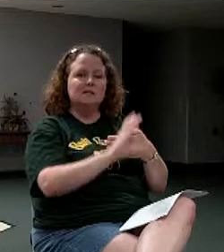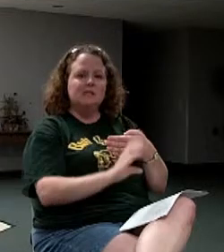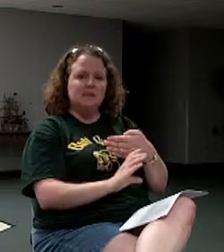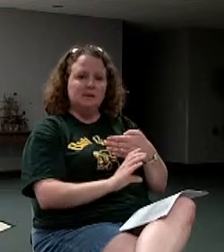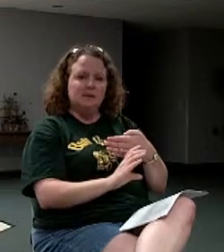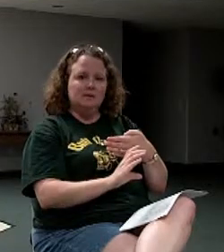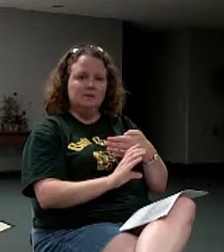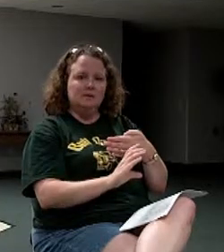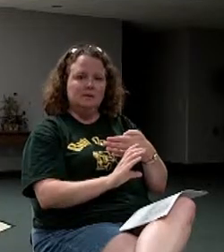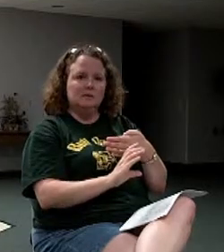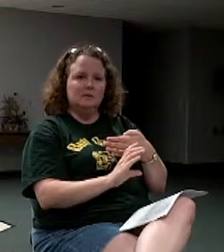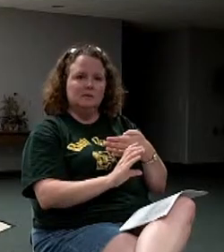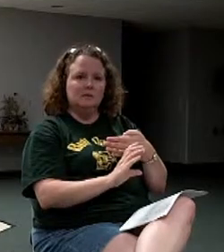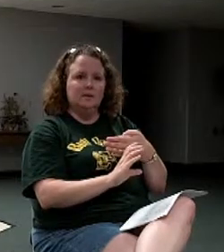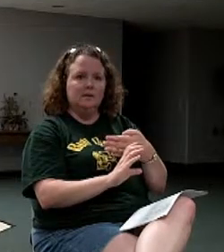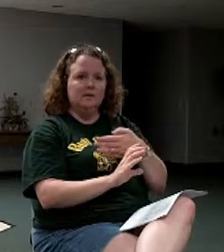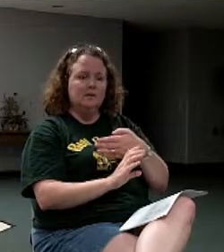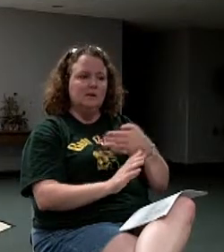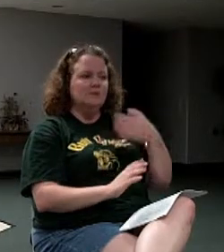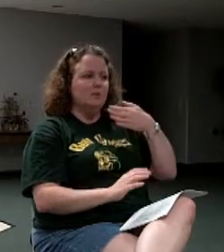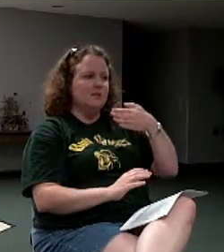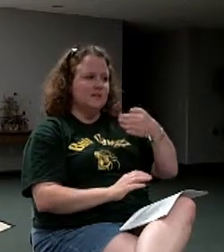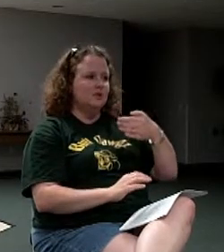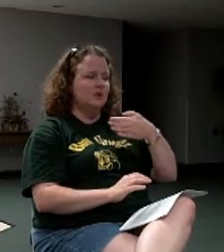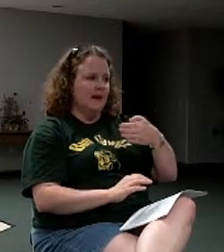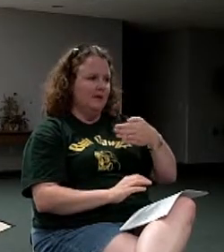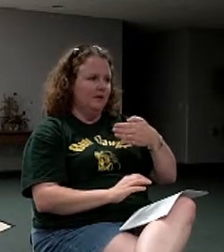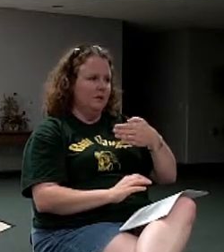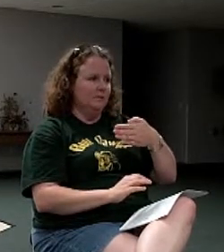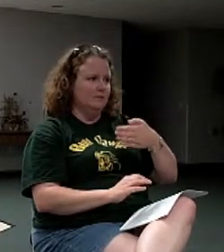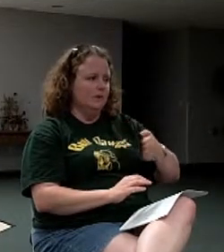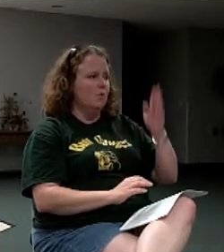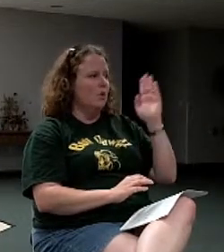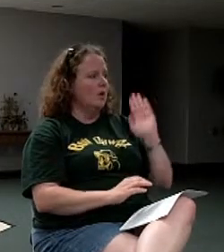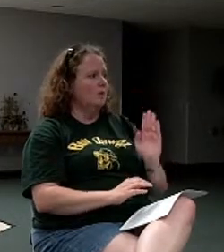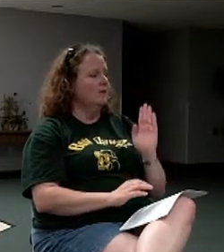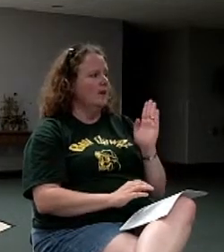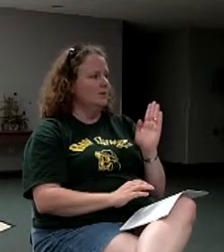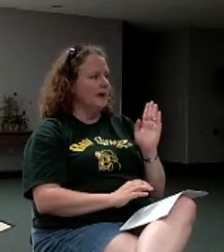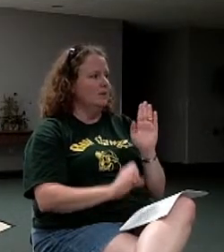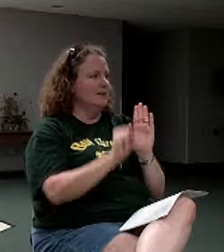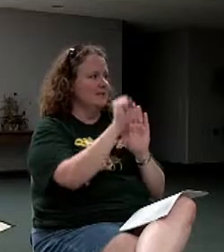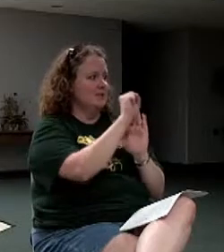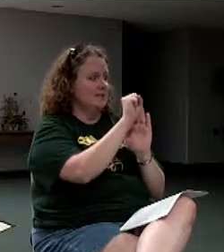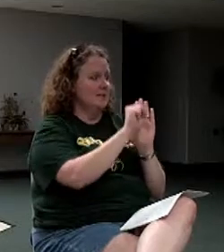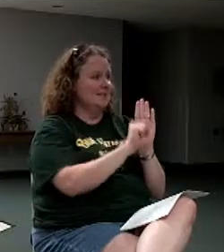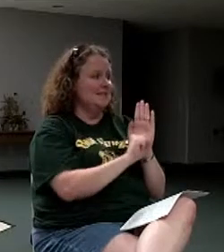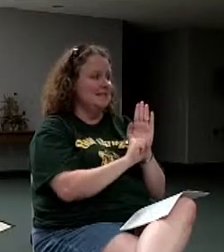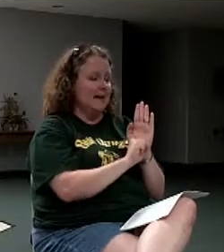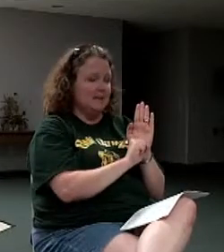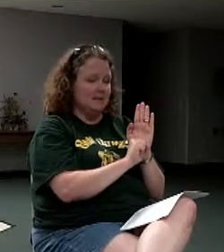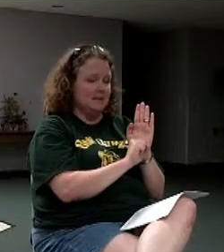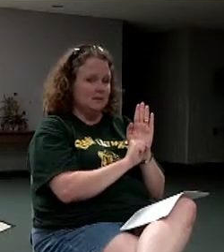D-C. Okay? So this is your calendar, or the legal tablet, such as in state.